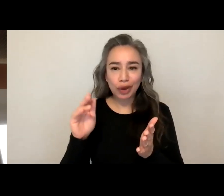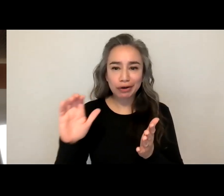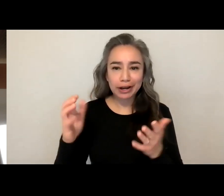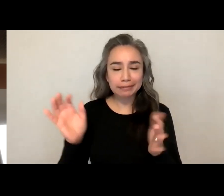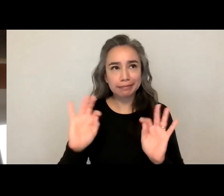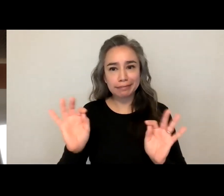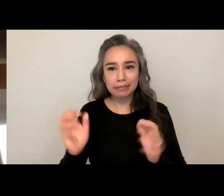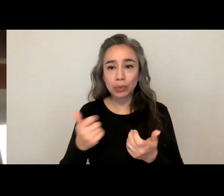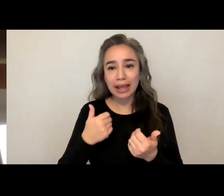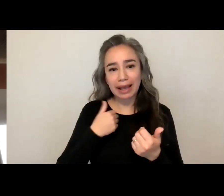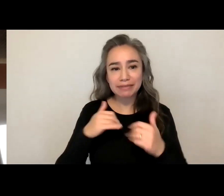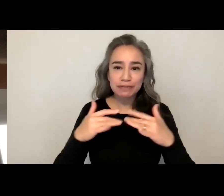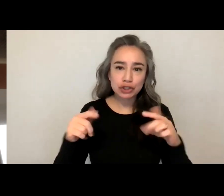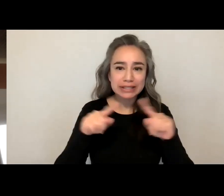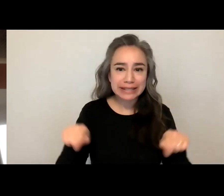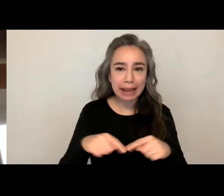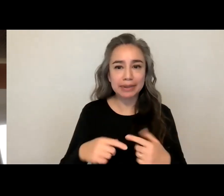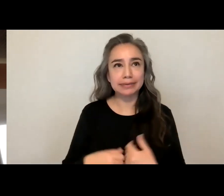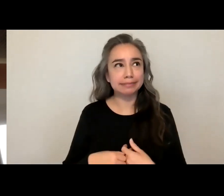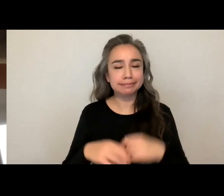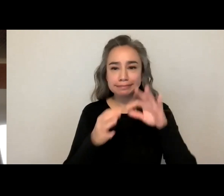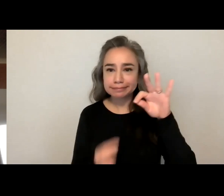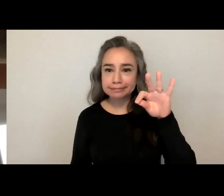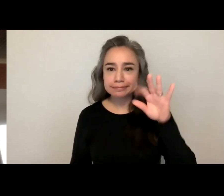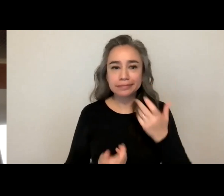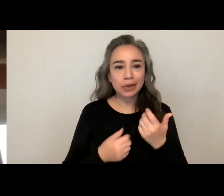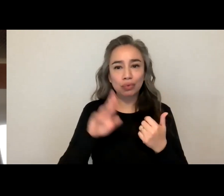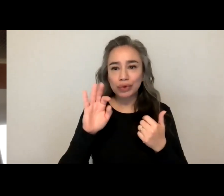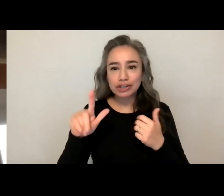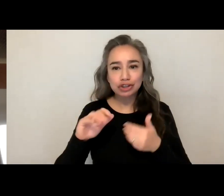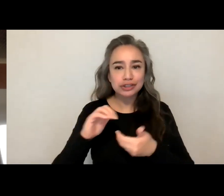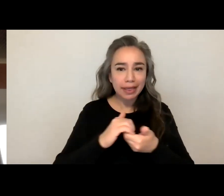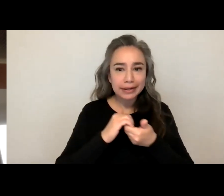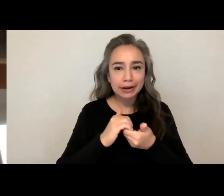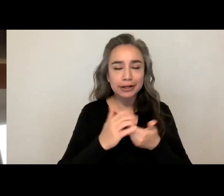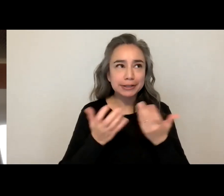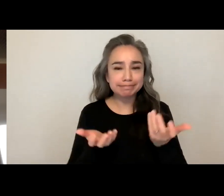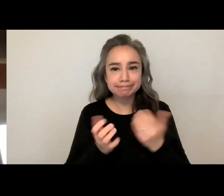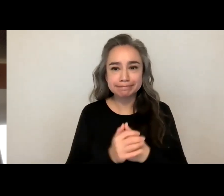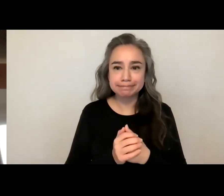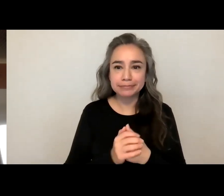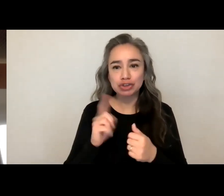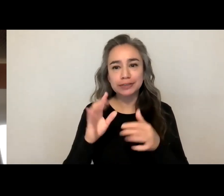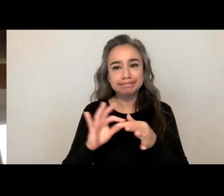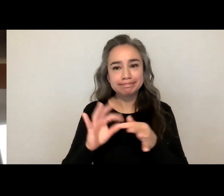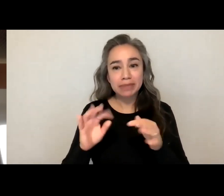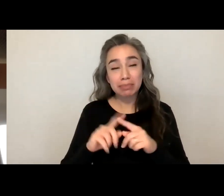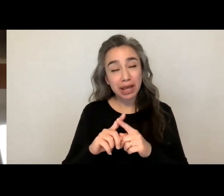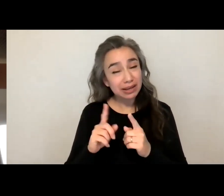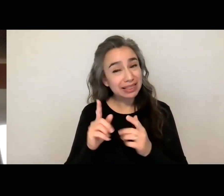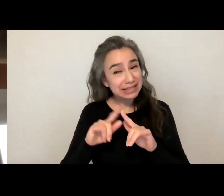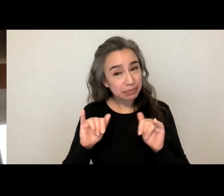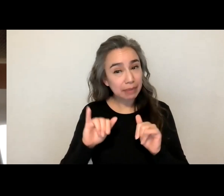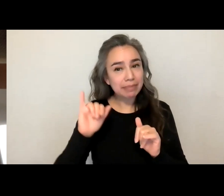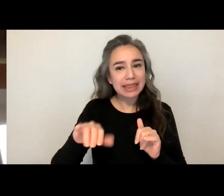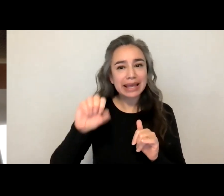racial solidarity. On the other hand, those are seeds that are being planted for us to be able to take up. People are